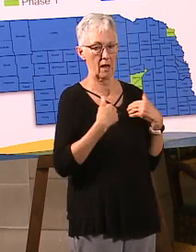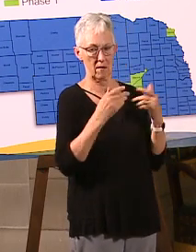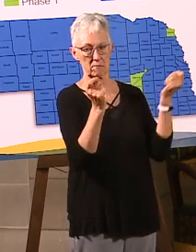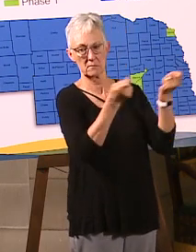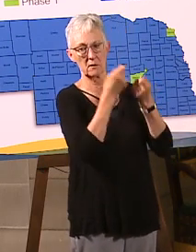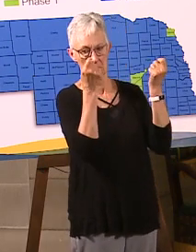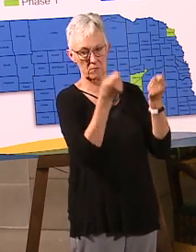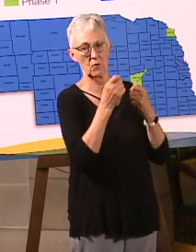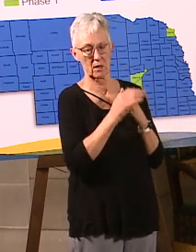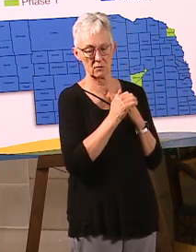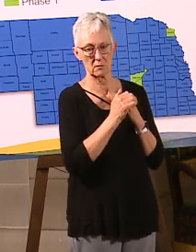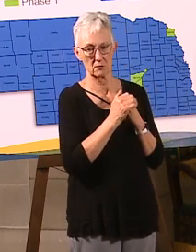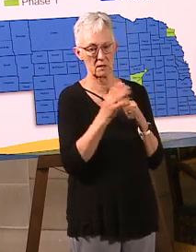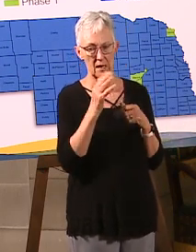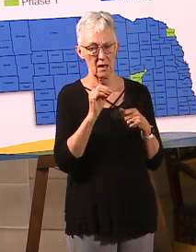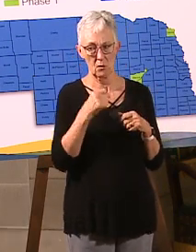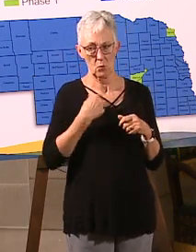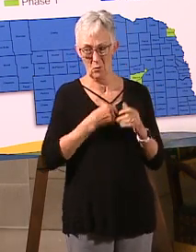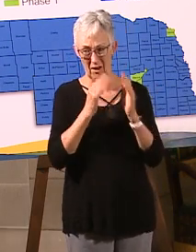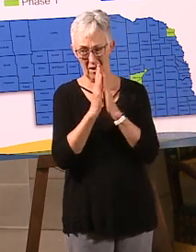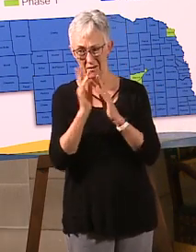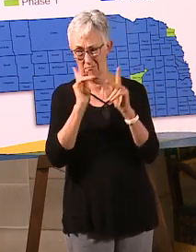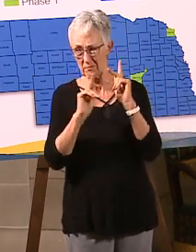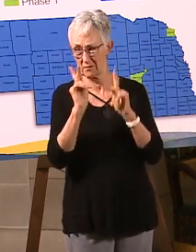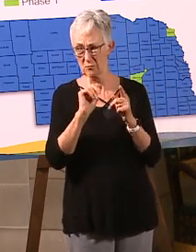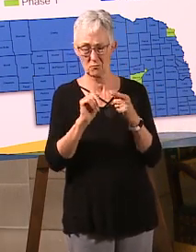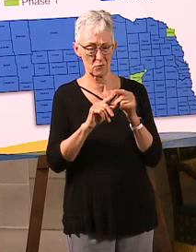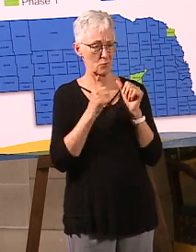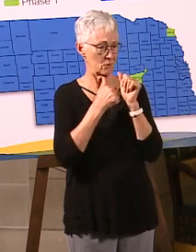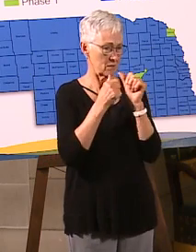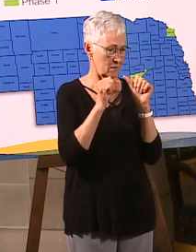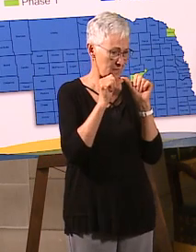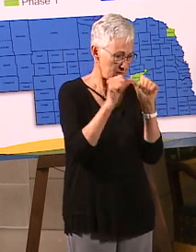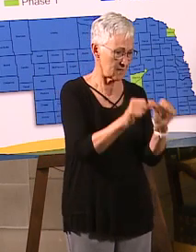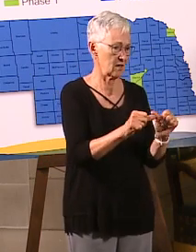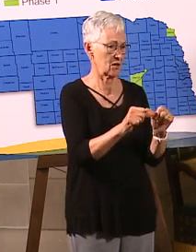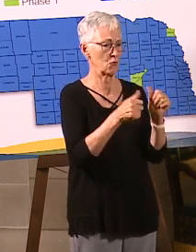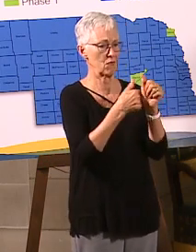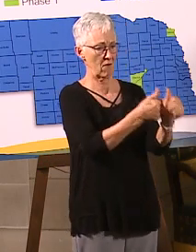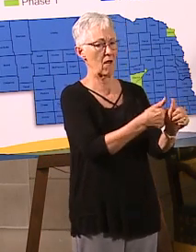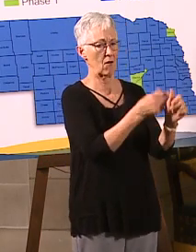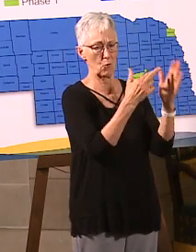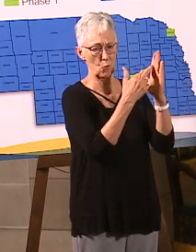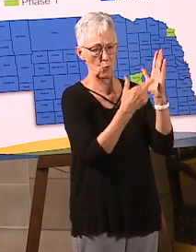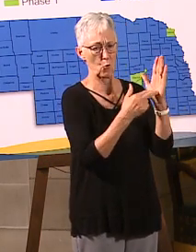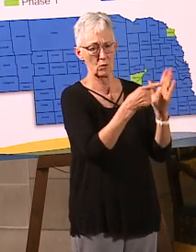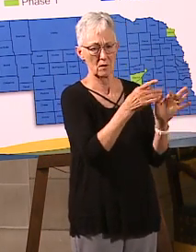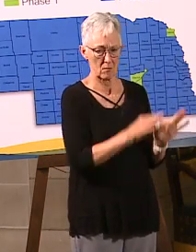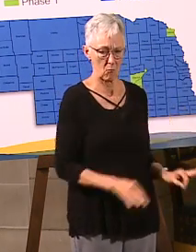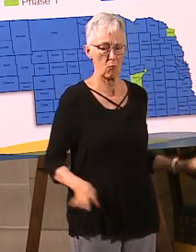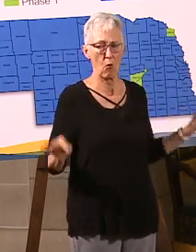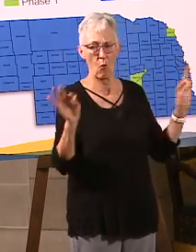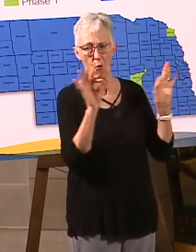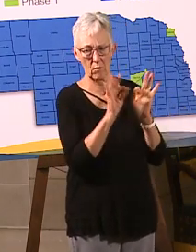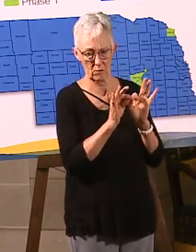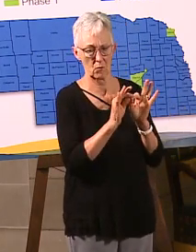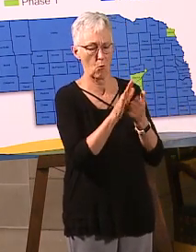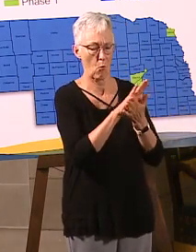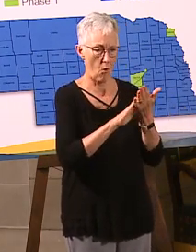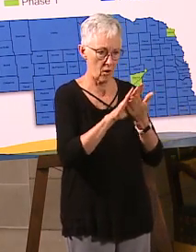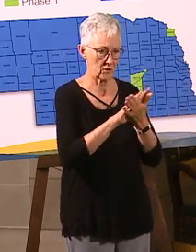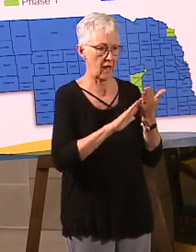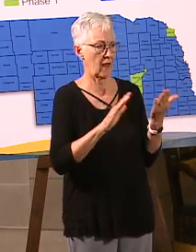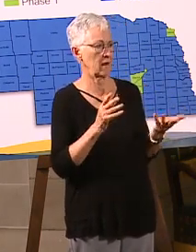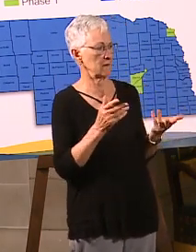10-person rule and all of our other rules with regard to 6-foot physical distancing, washing your hands if you're going to go to the store. Say you want to go out and